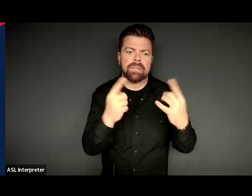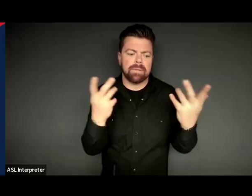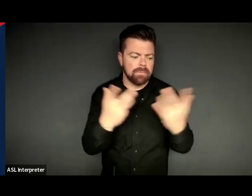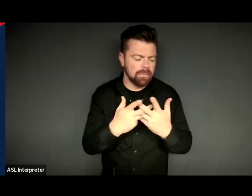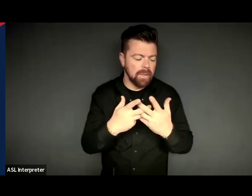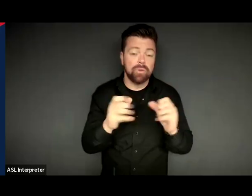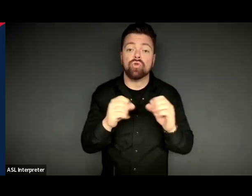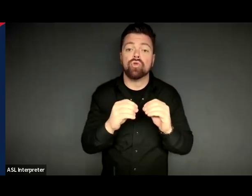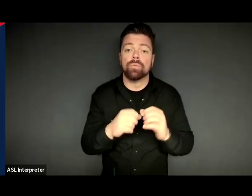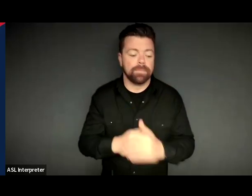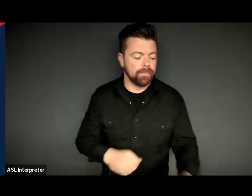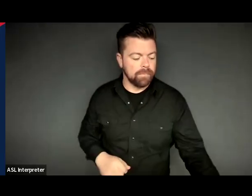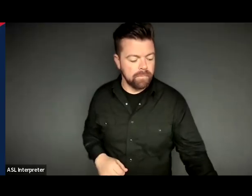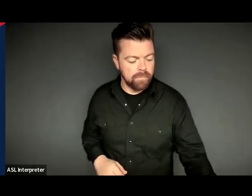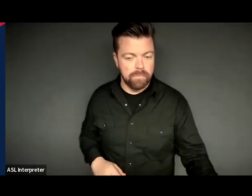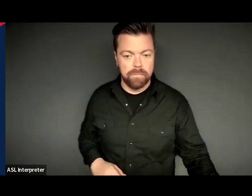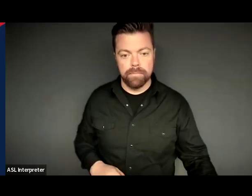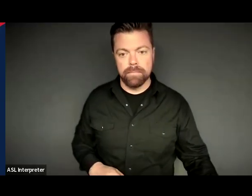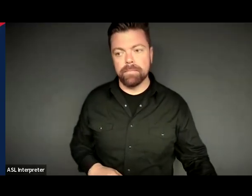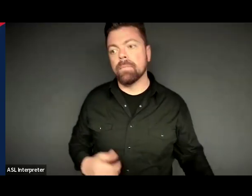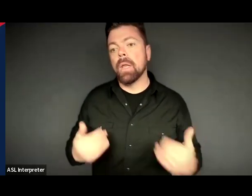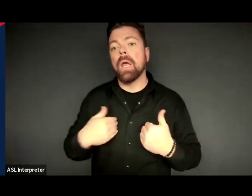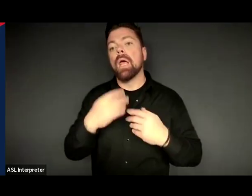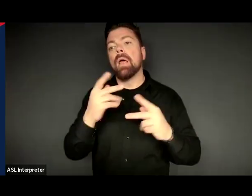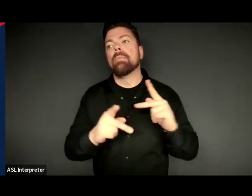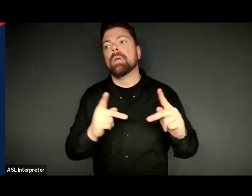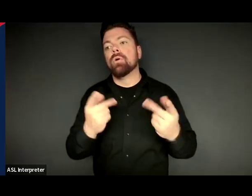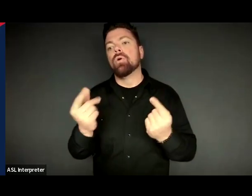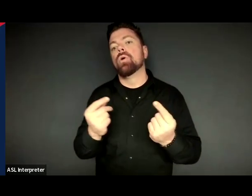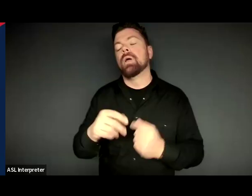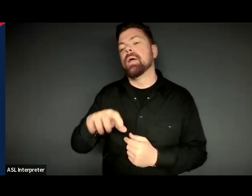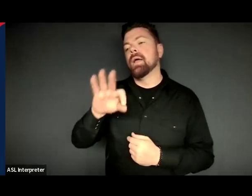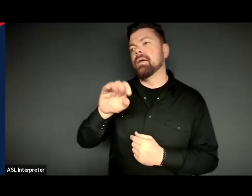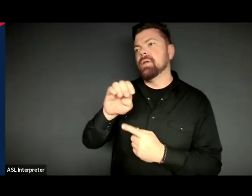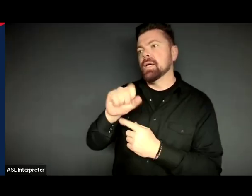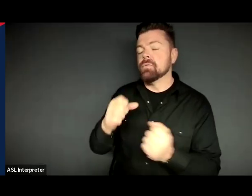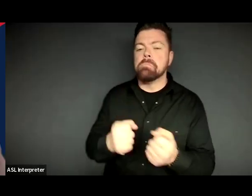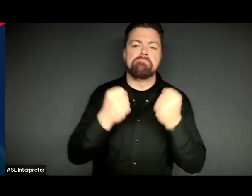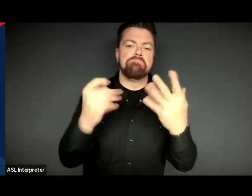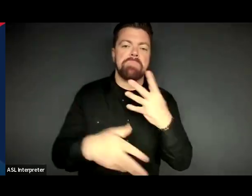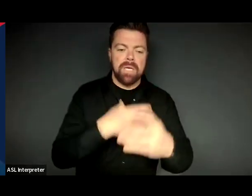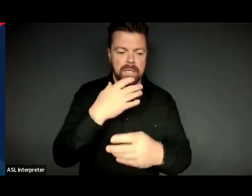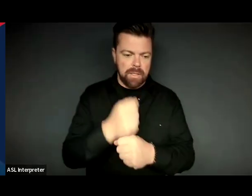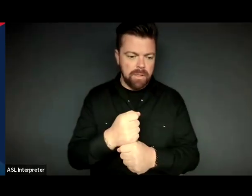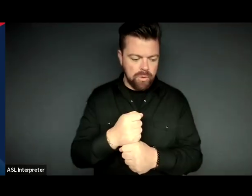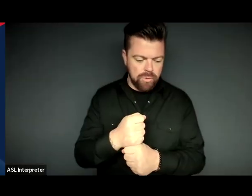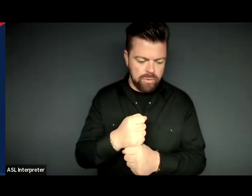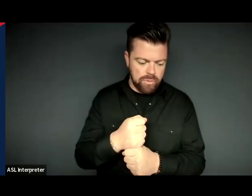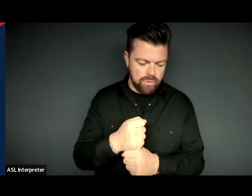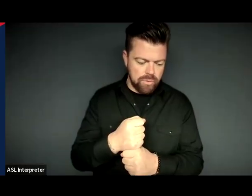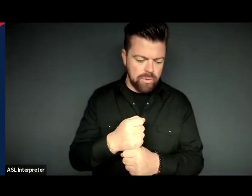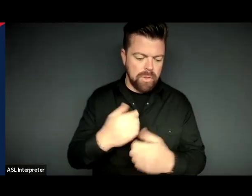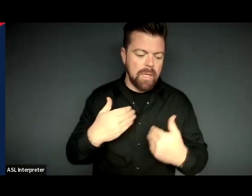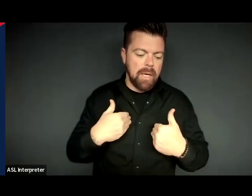So there are people who have been doing FES for numbers of years that have had some